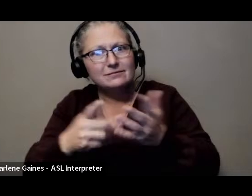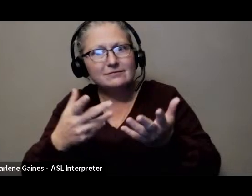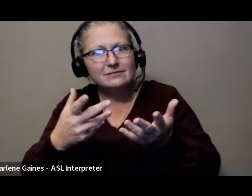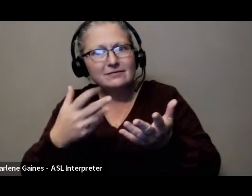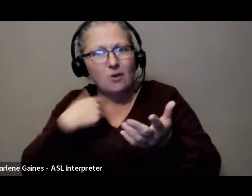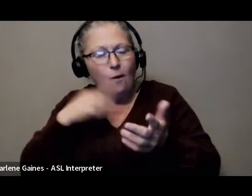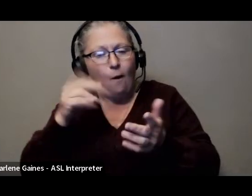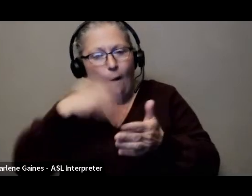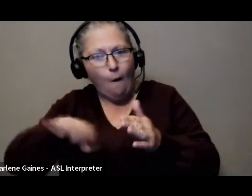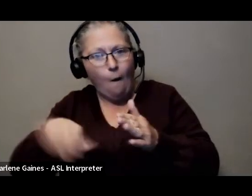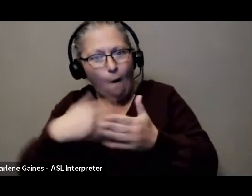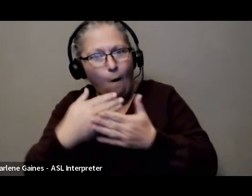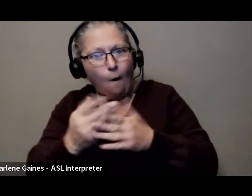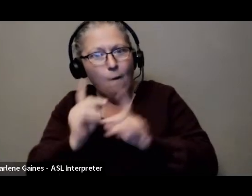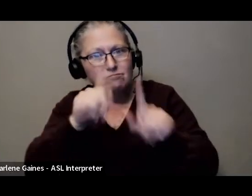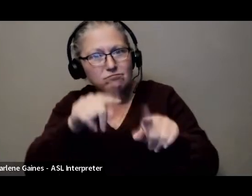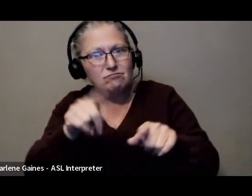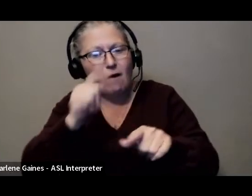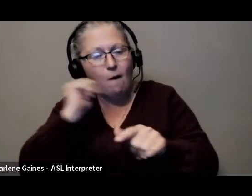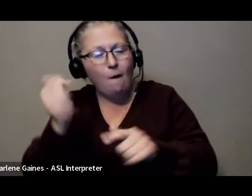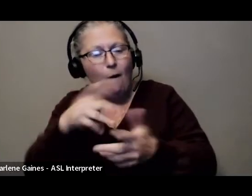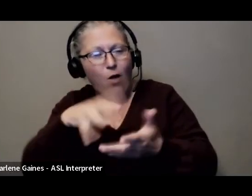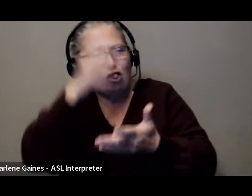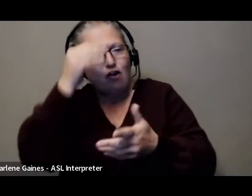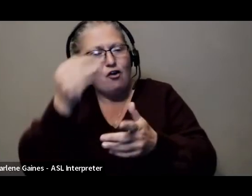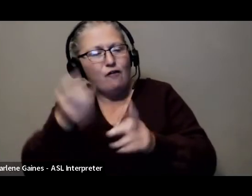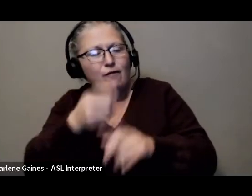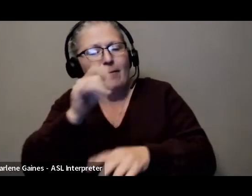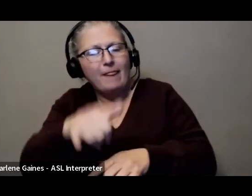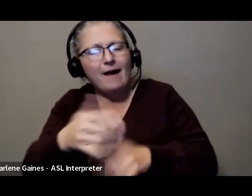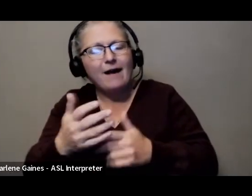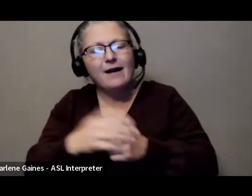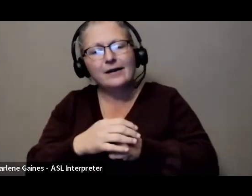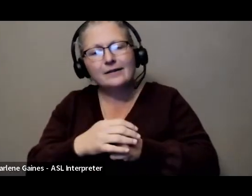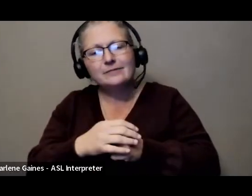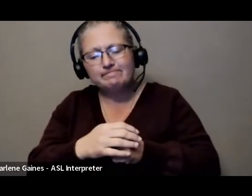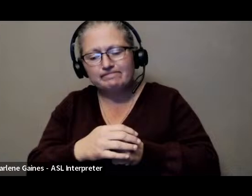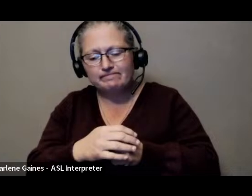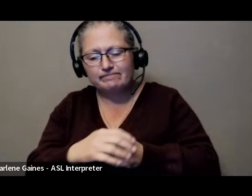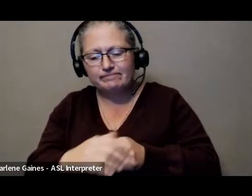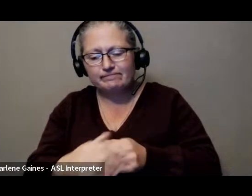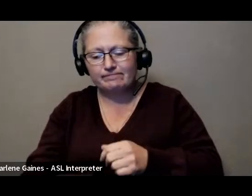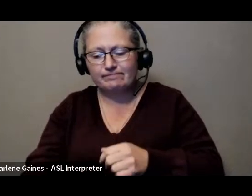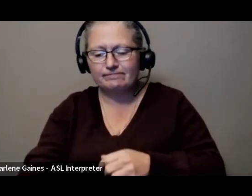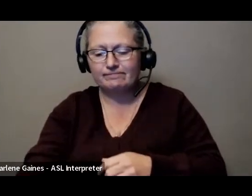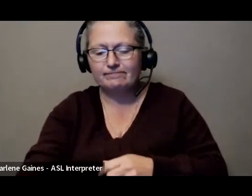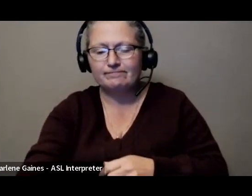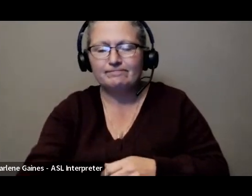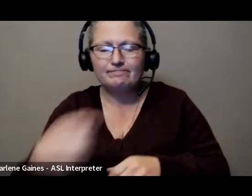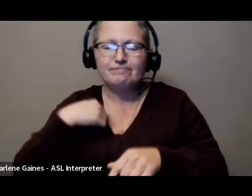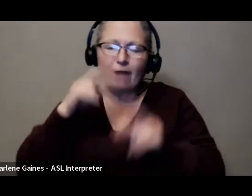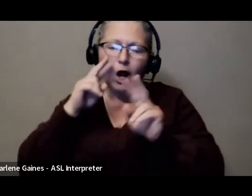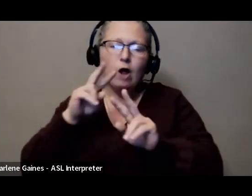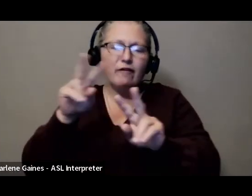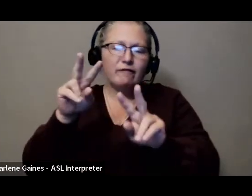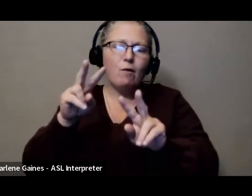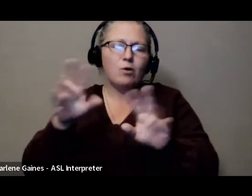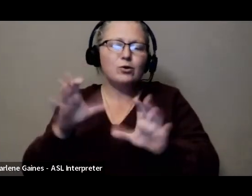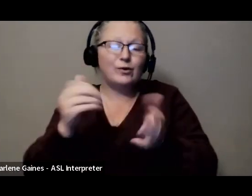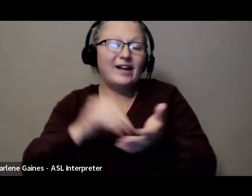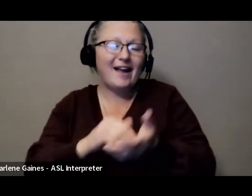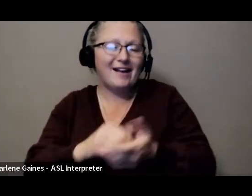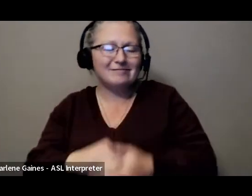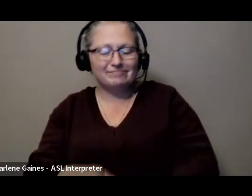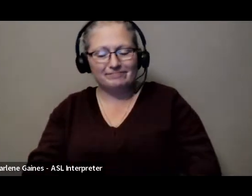I think we all got something out of it, and I look forward to doing that